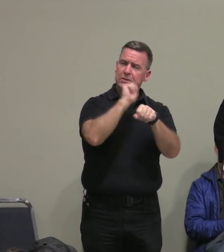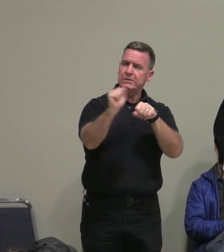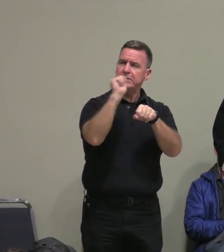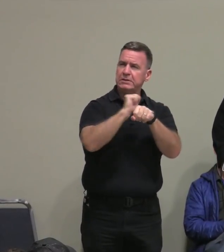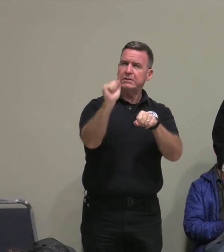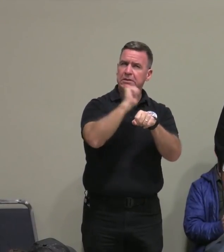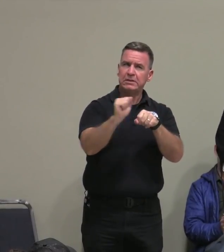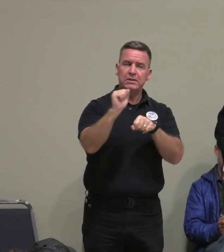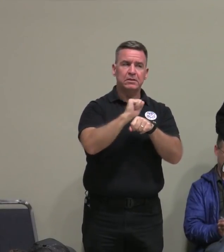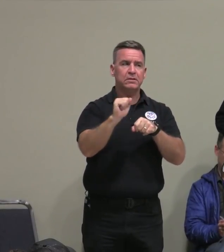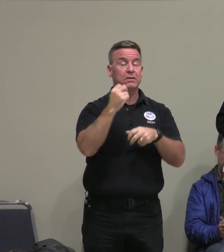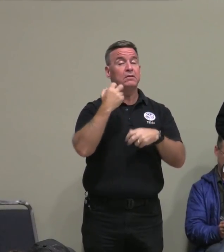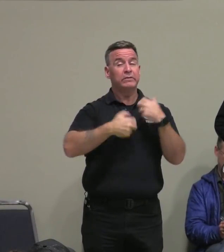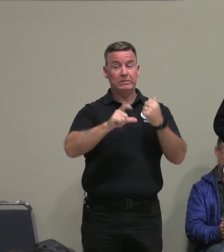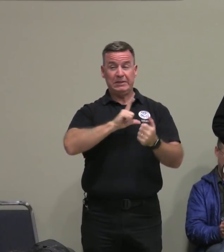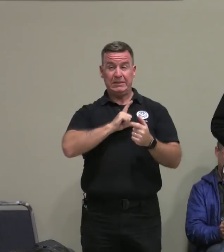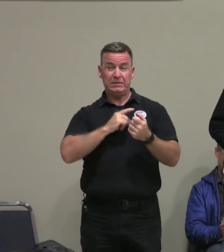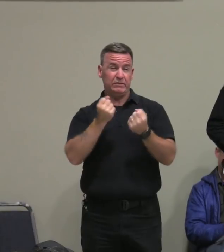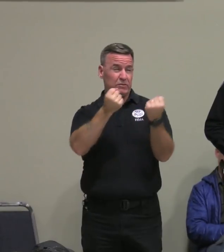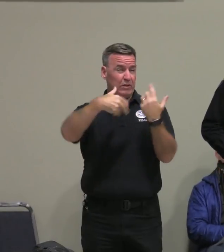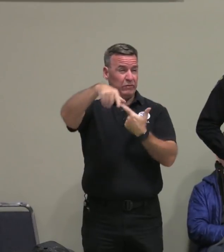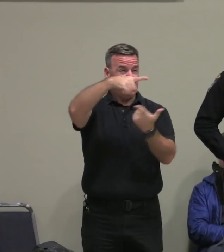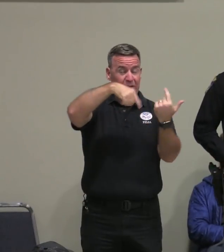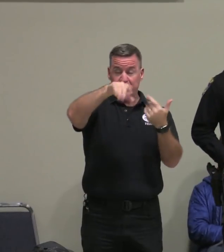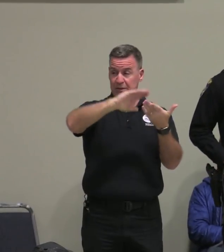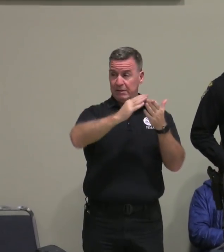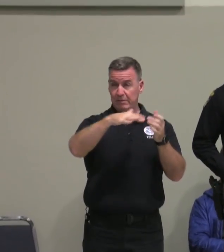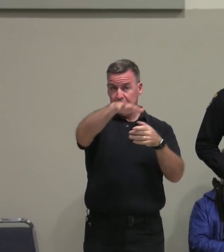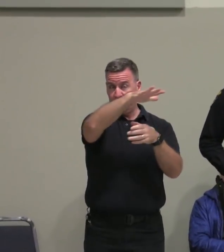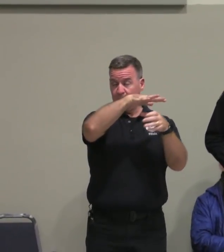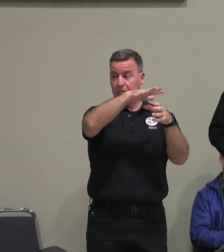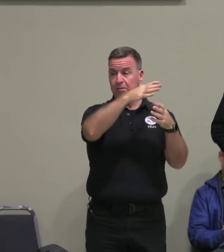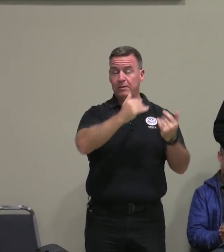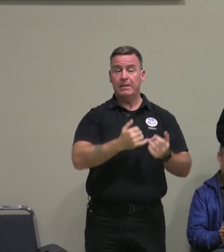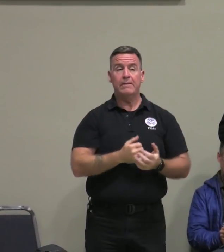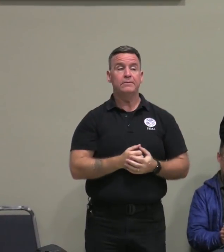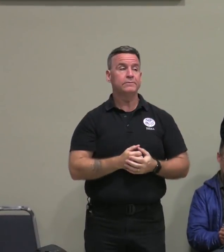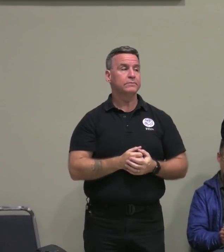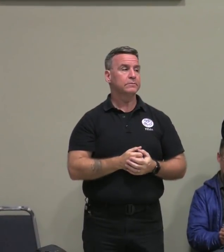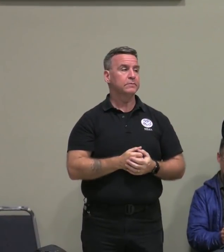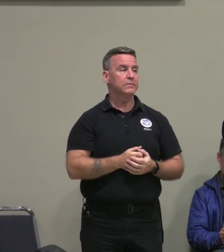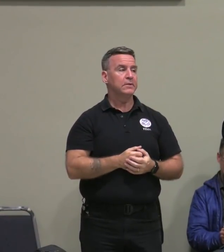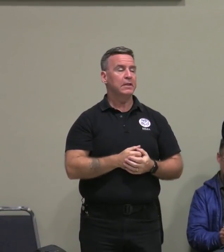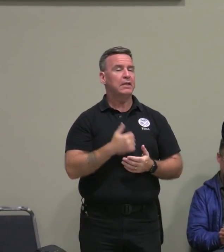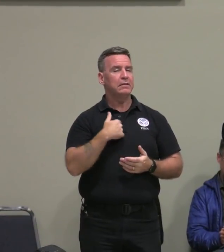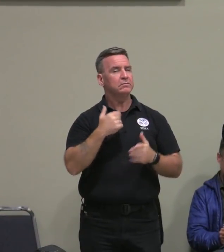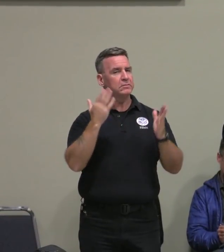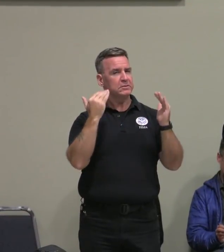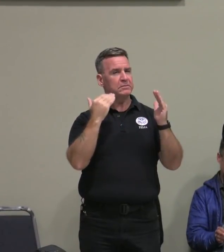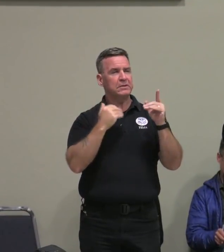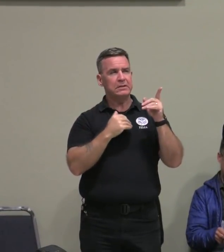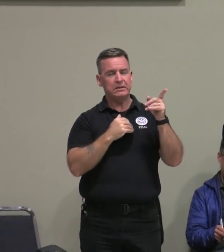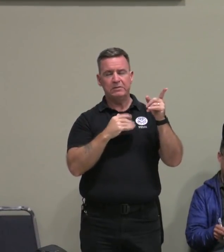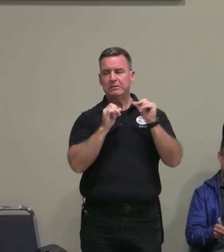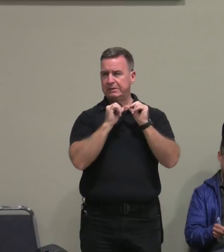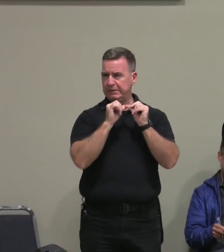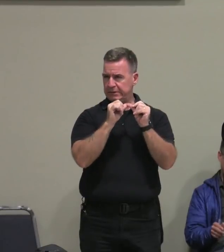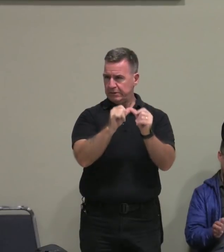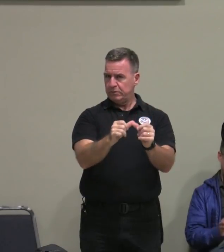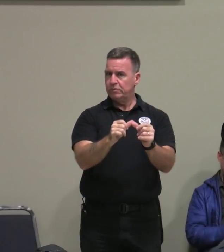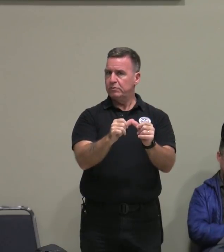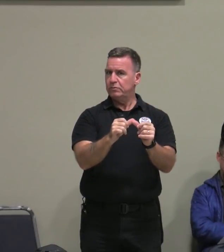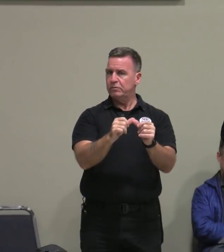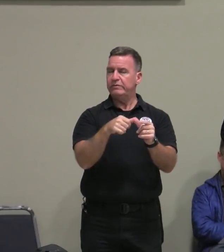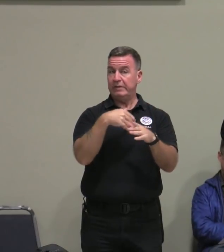It's difficult for our police officers to even drive around in the town. And I fully expect that that is going to continue